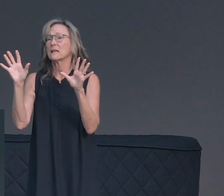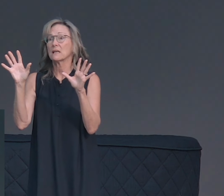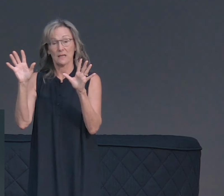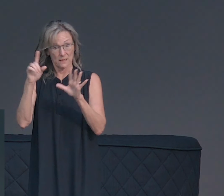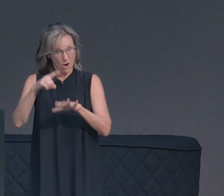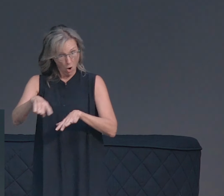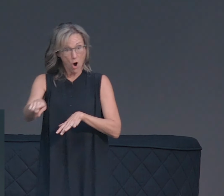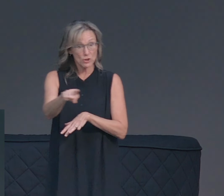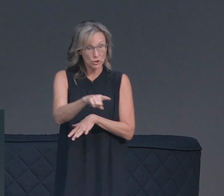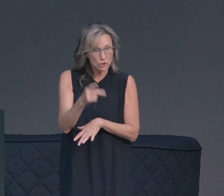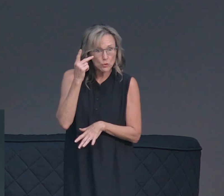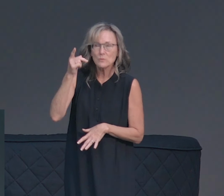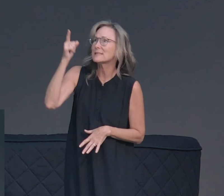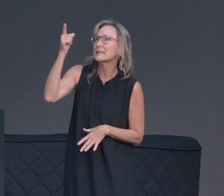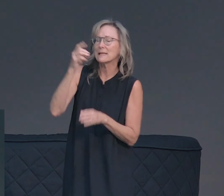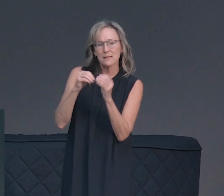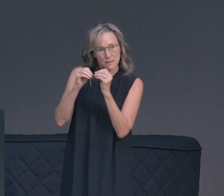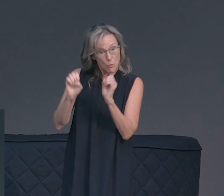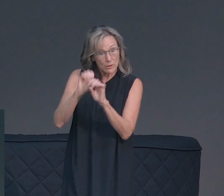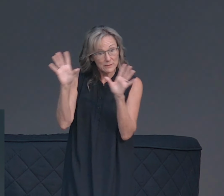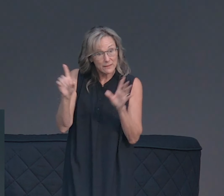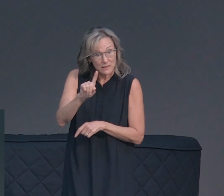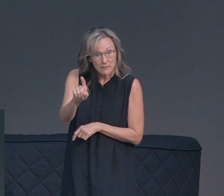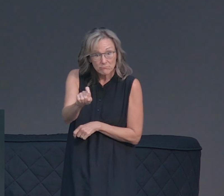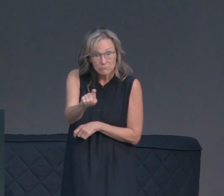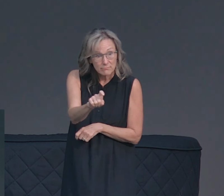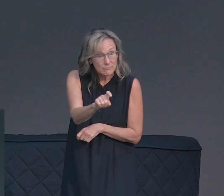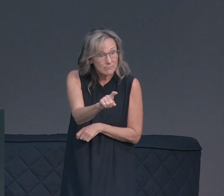seeing God more clearly?